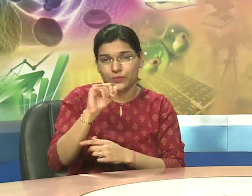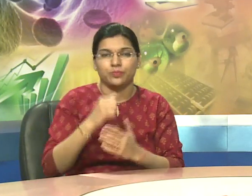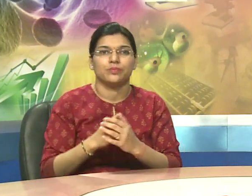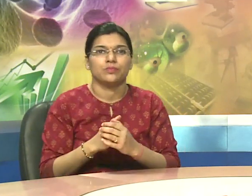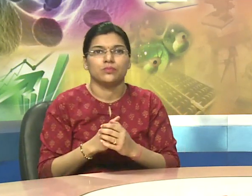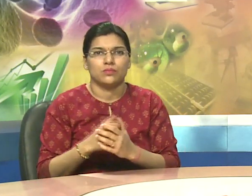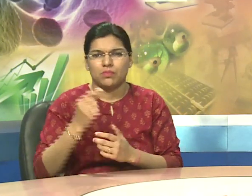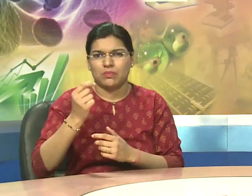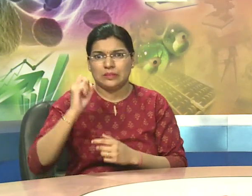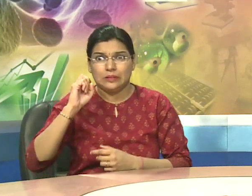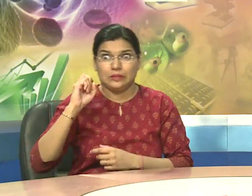16th word is